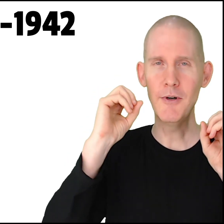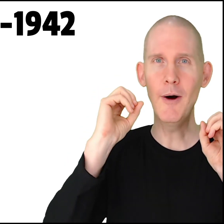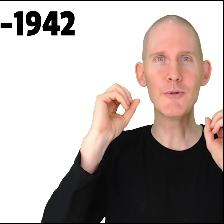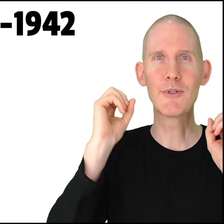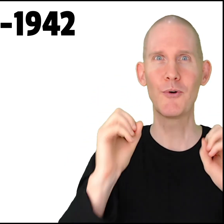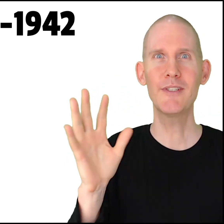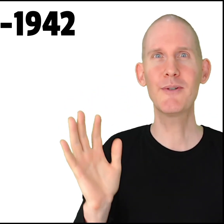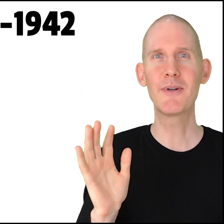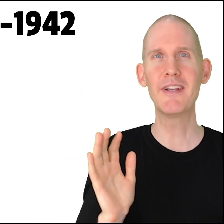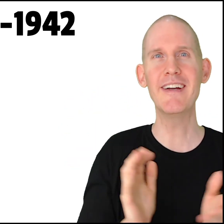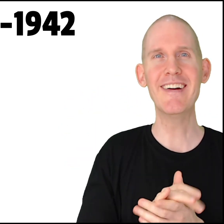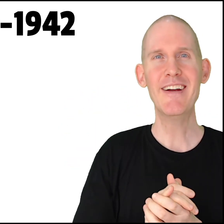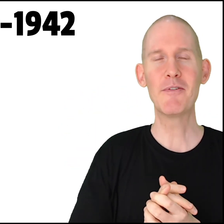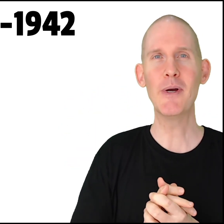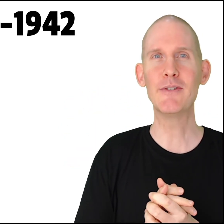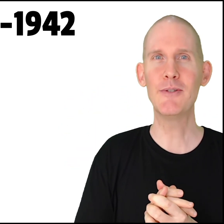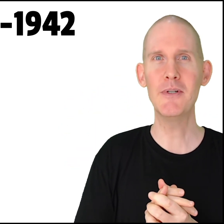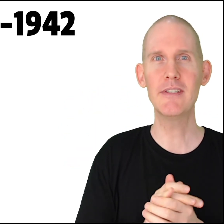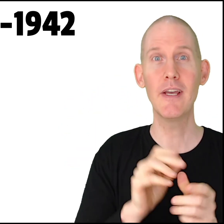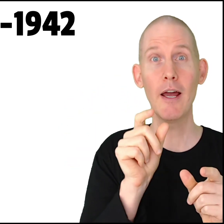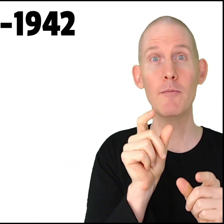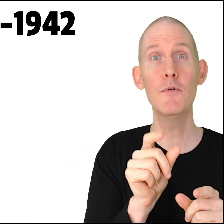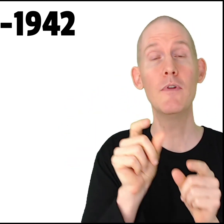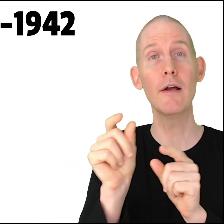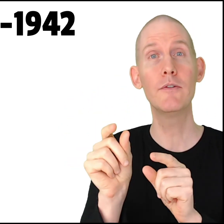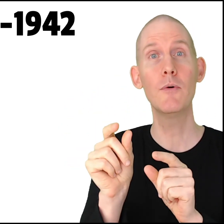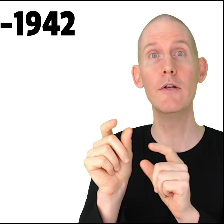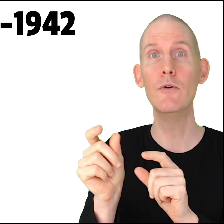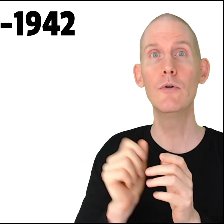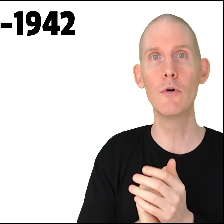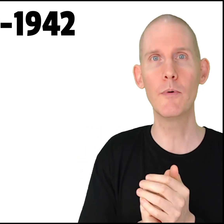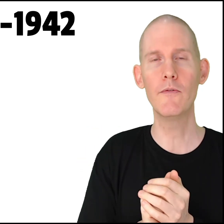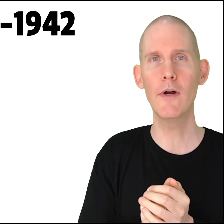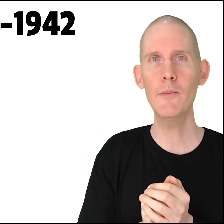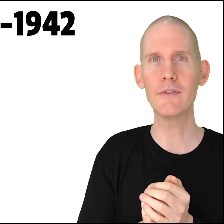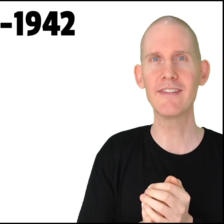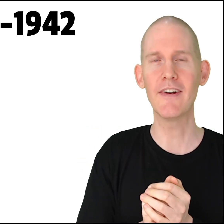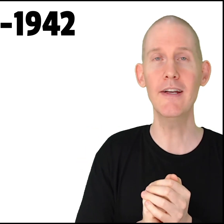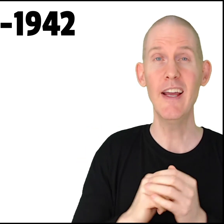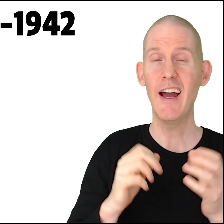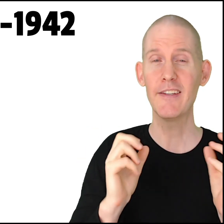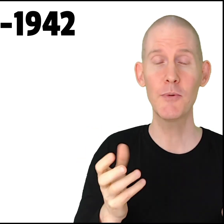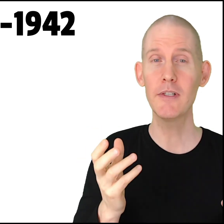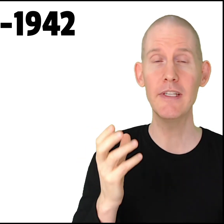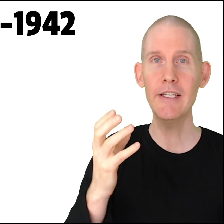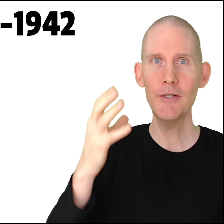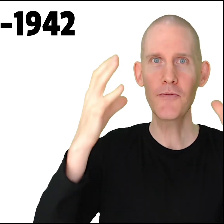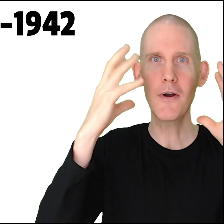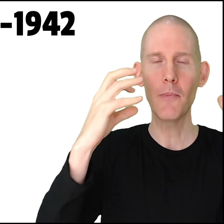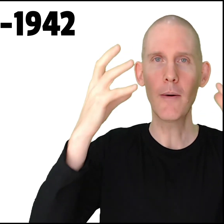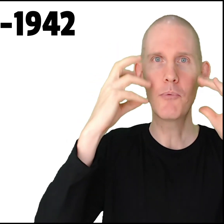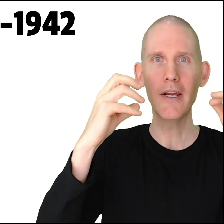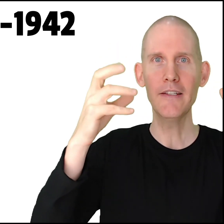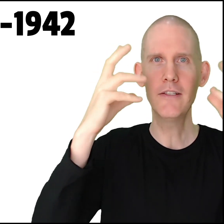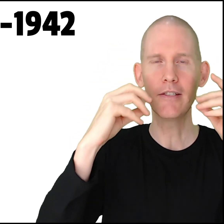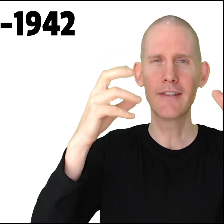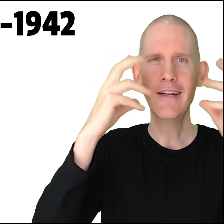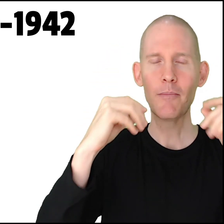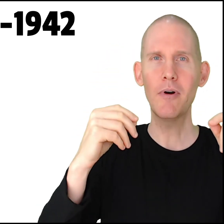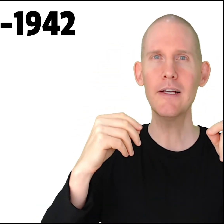almost crystal clear for my students that I've moved on to a new group of numbers, right? I swear it's easier for our brain to just process